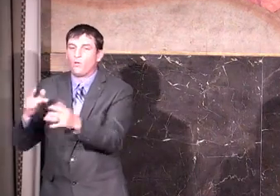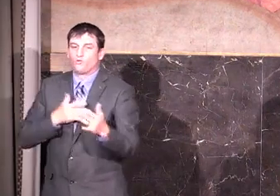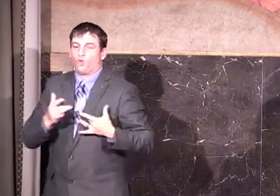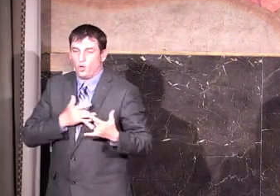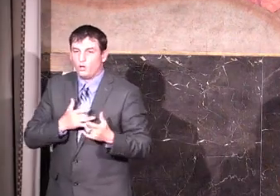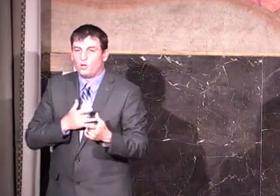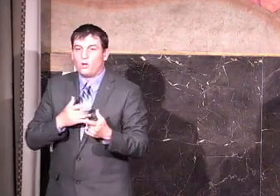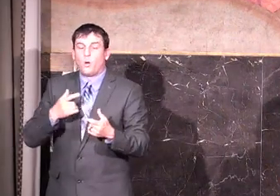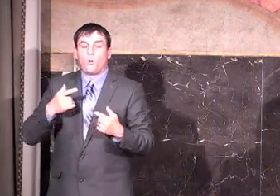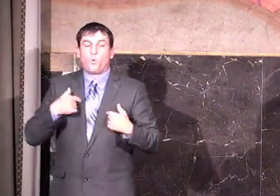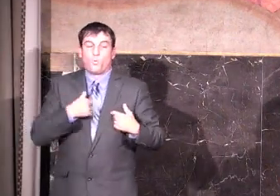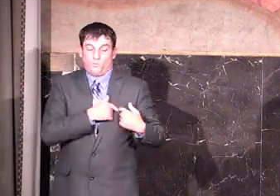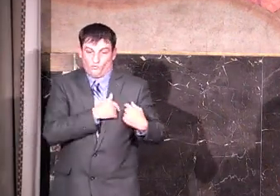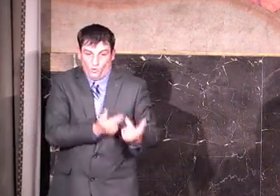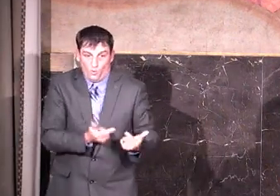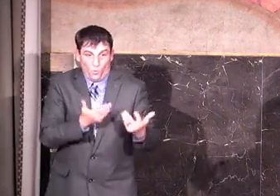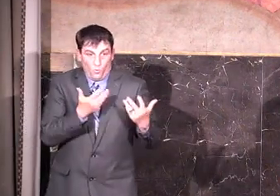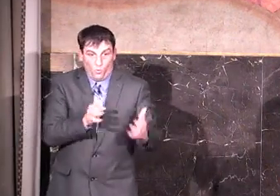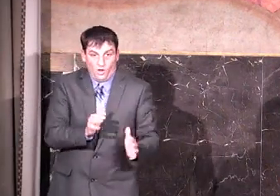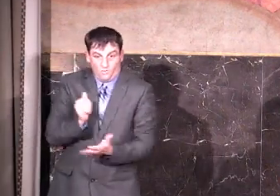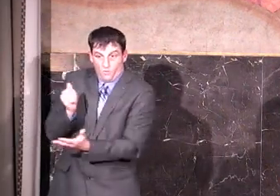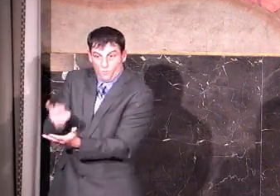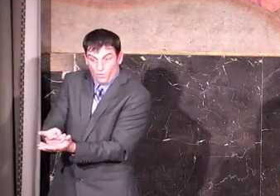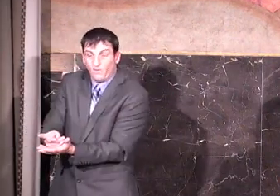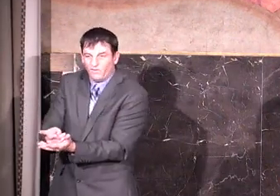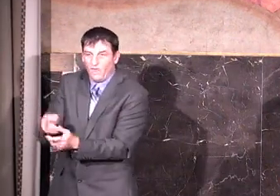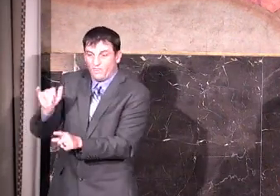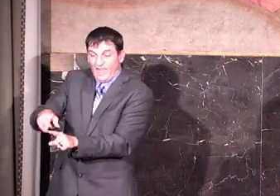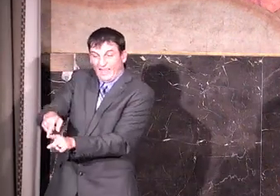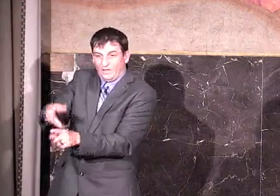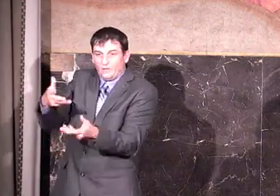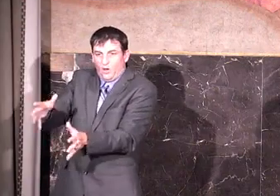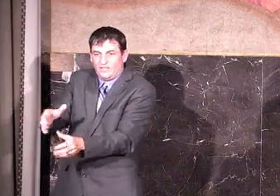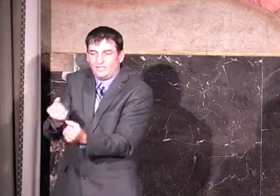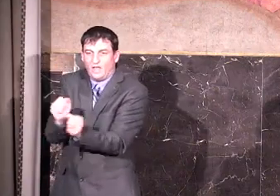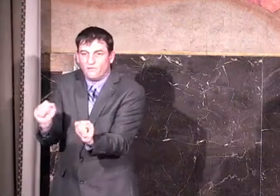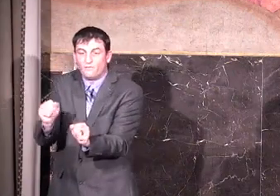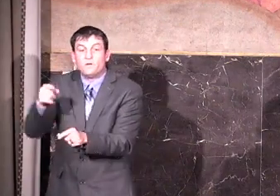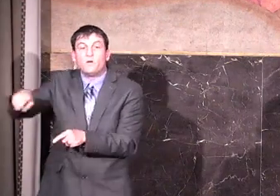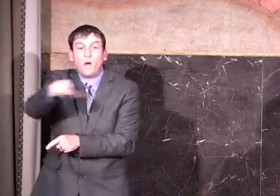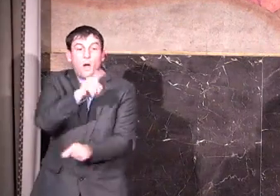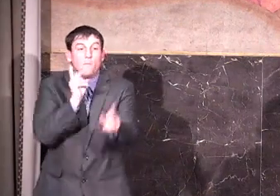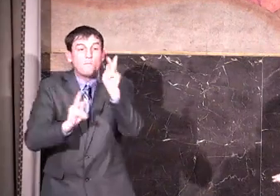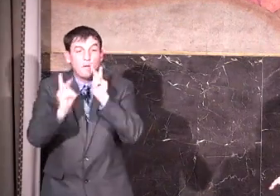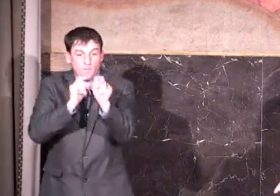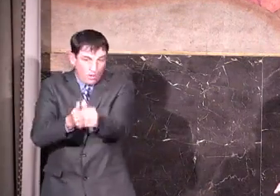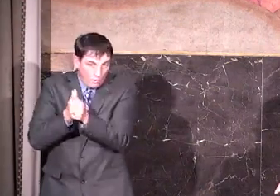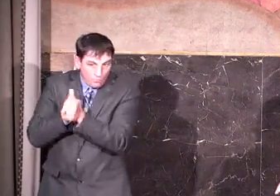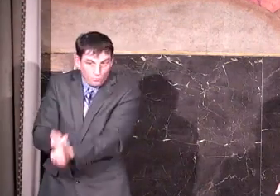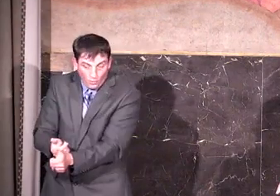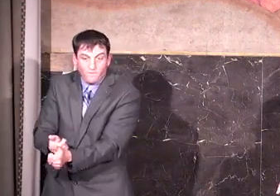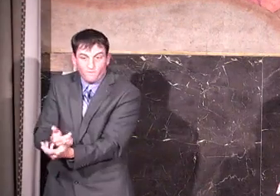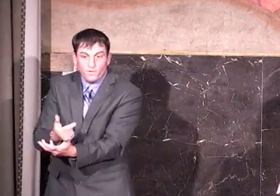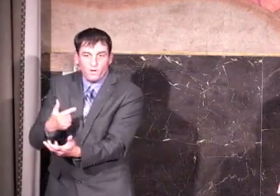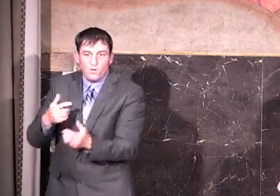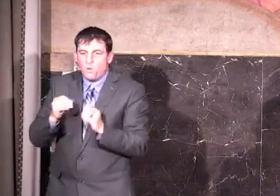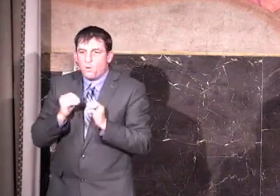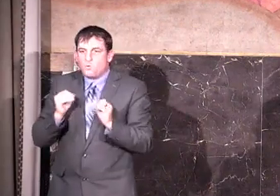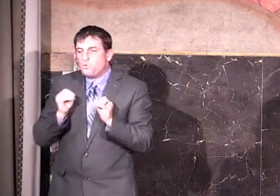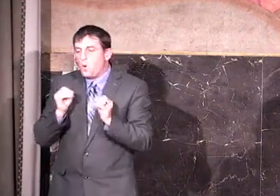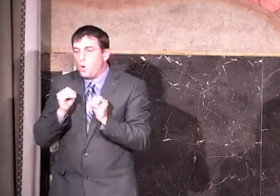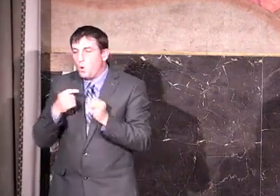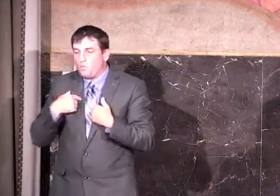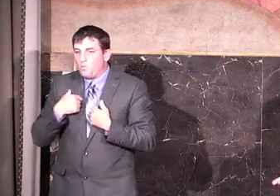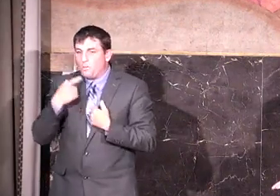so if people will do what we've asked them to do, then we don't have any reason to believe